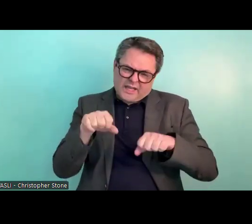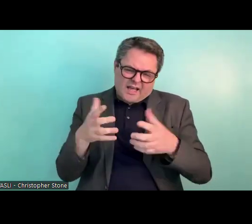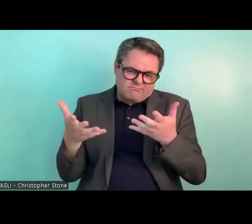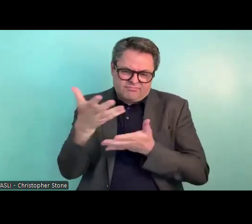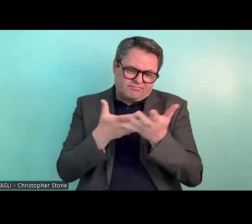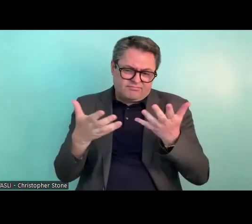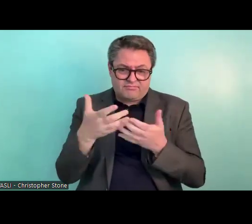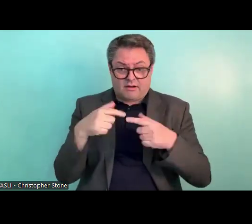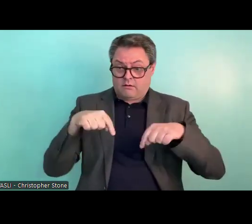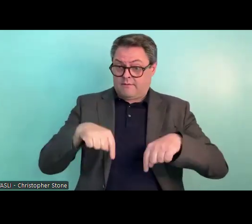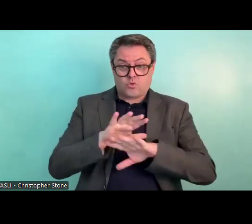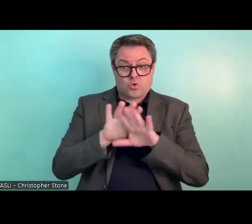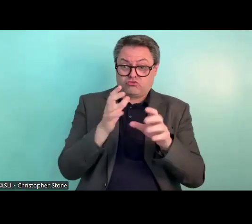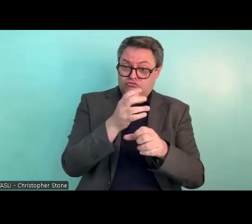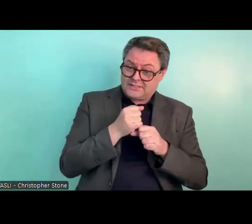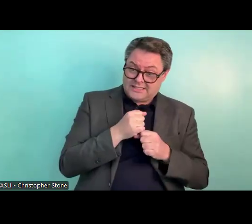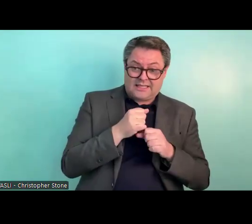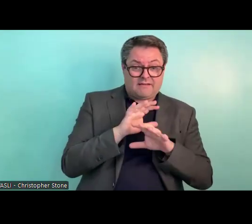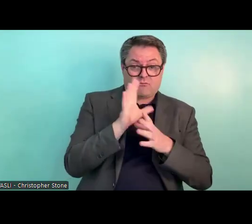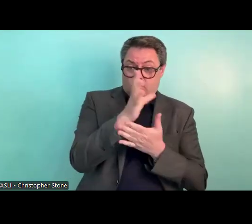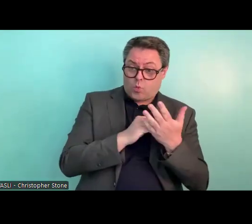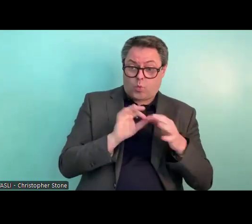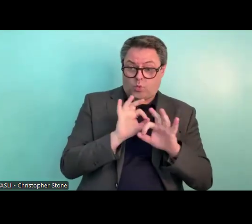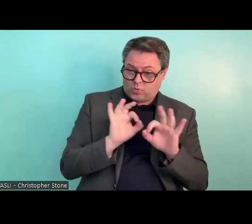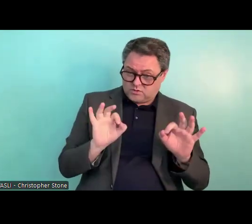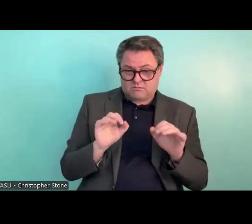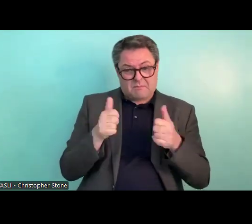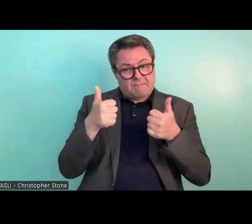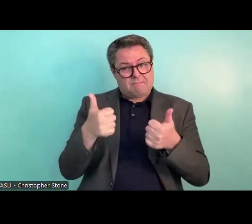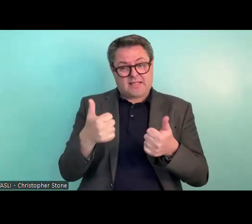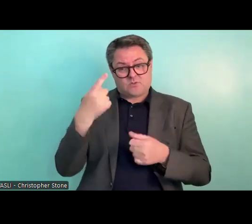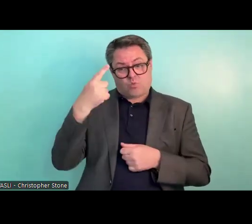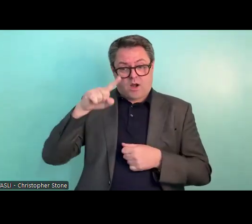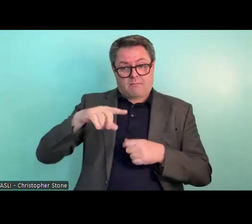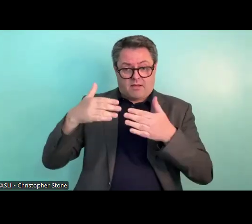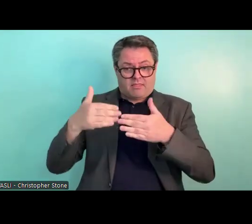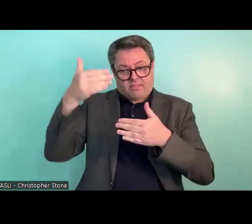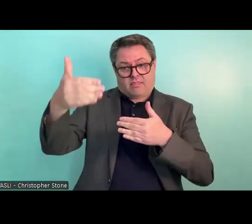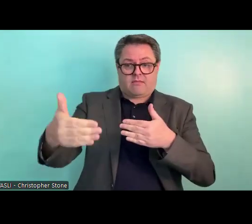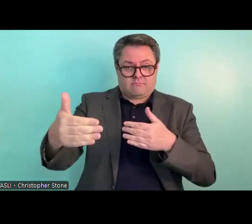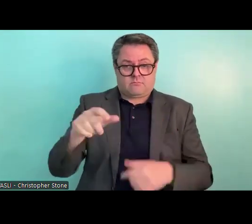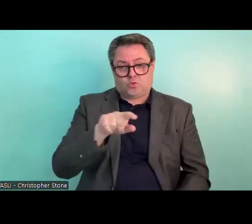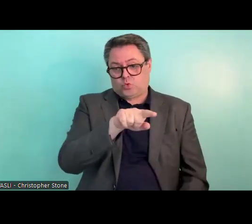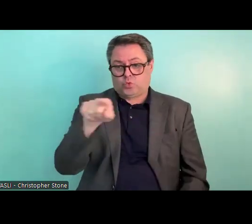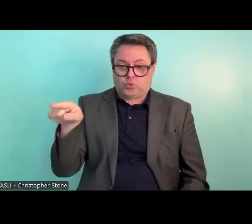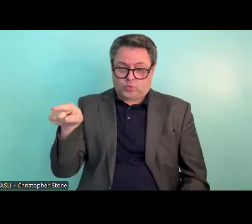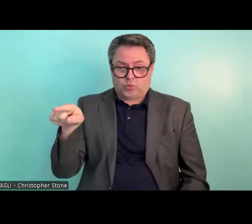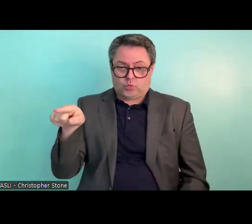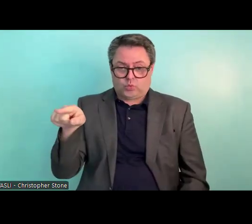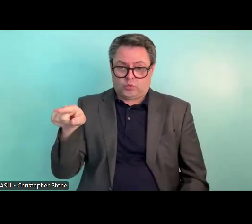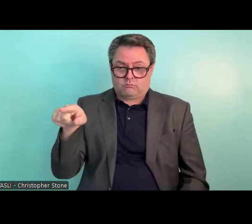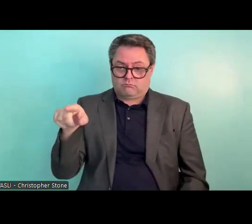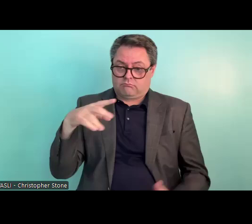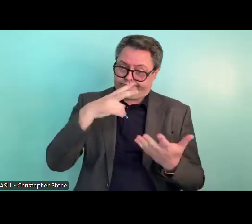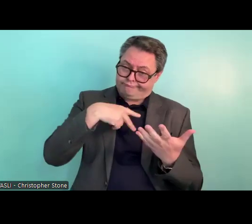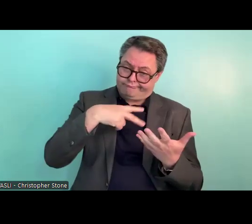So if I can ask these members, if you haven't received these reports or you haven't